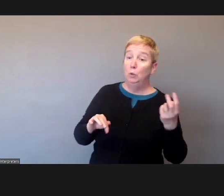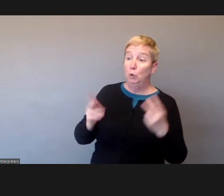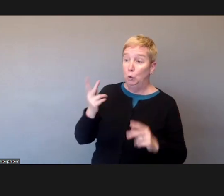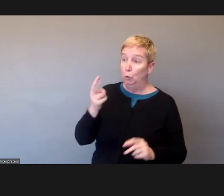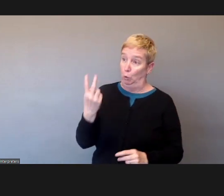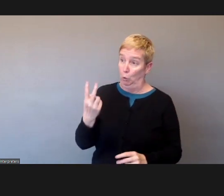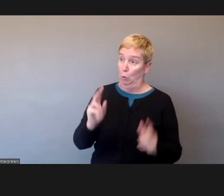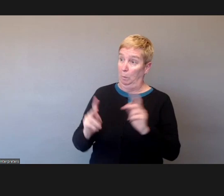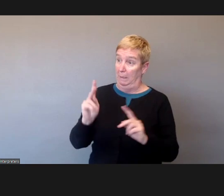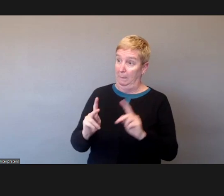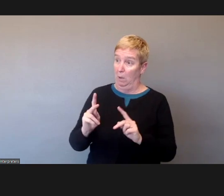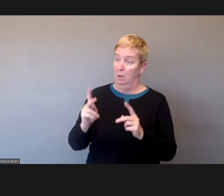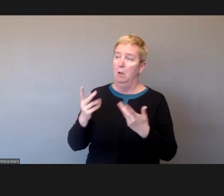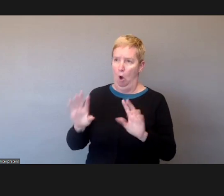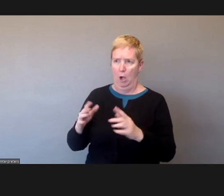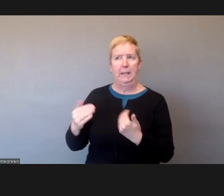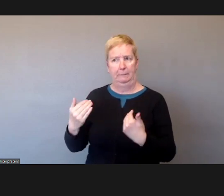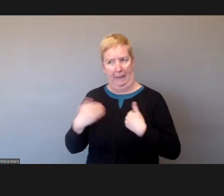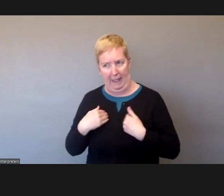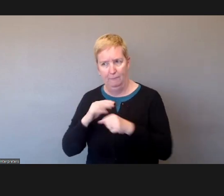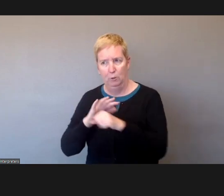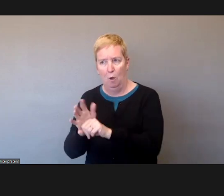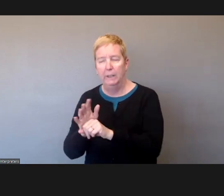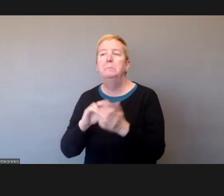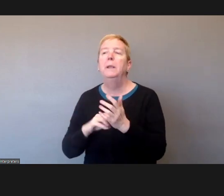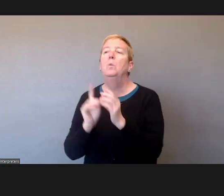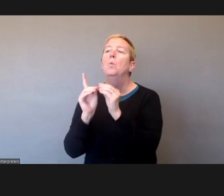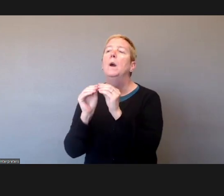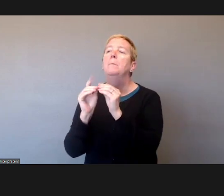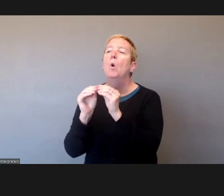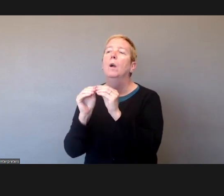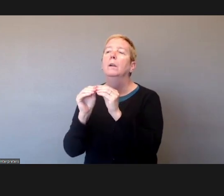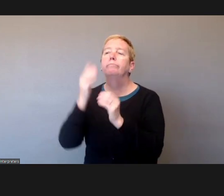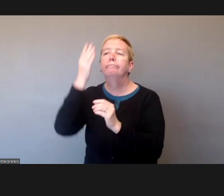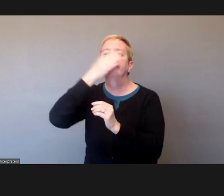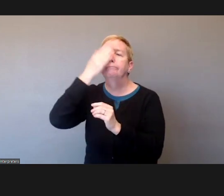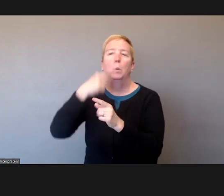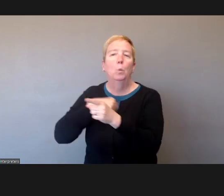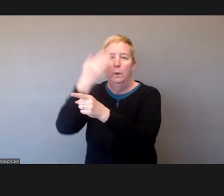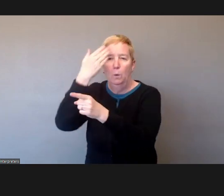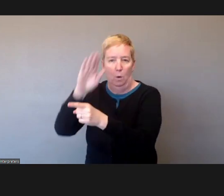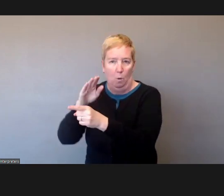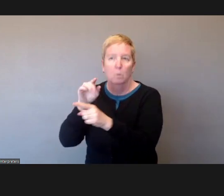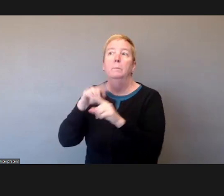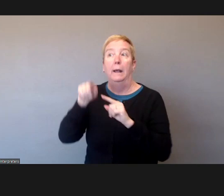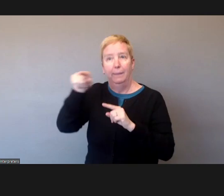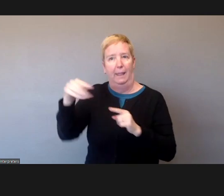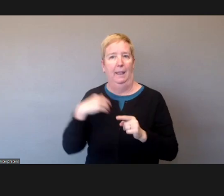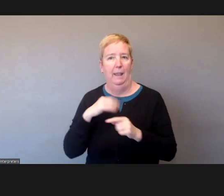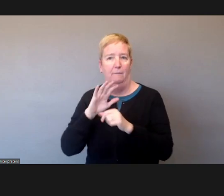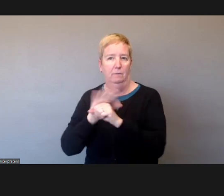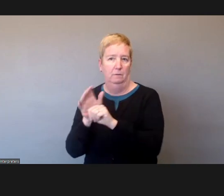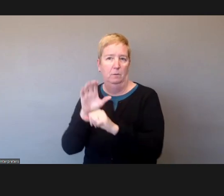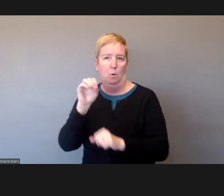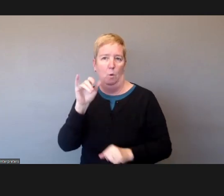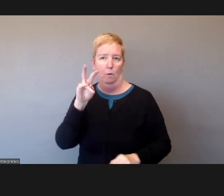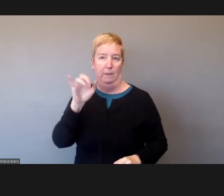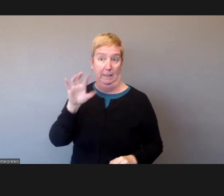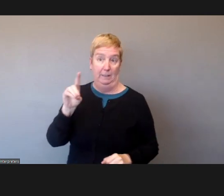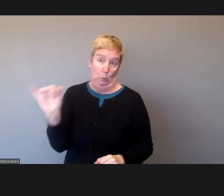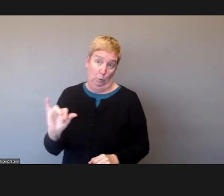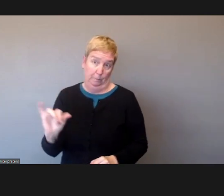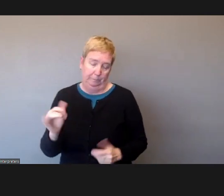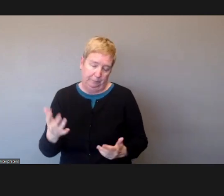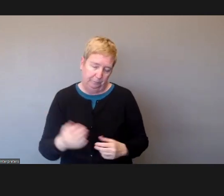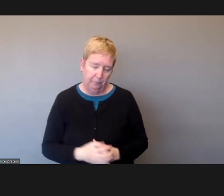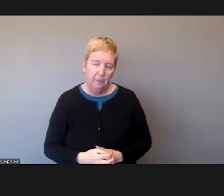And then I think the next step will be to break that down into shorter, discrete time periods